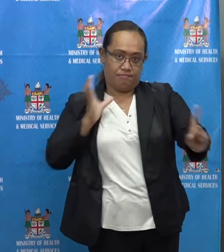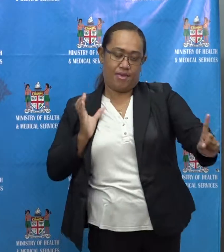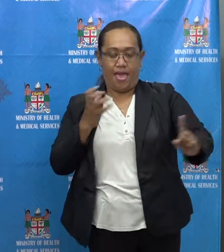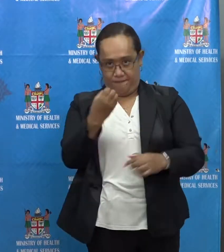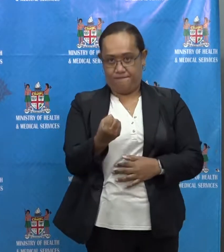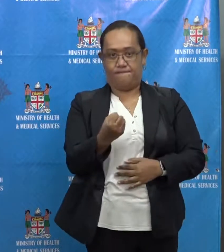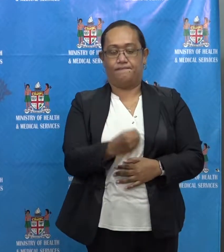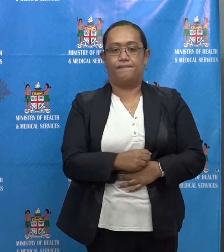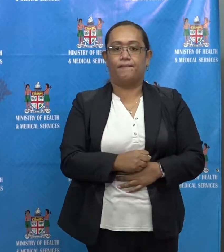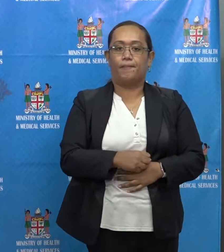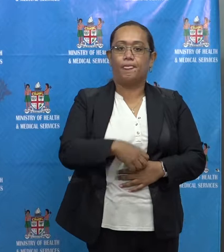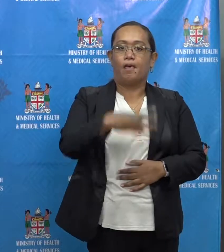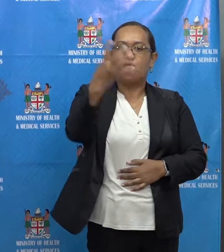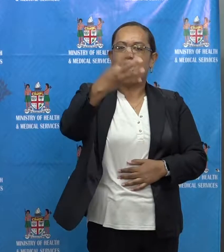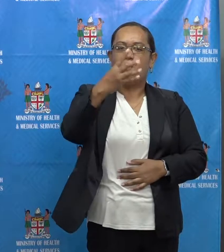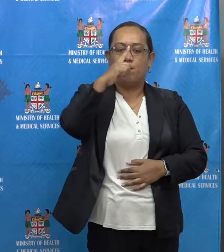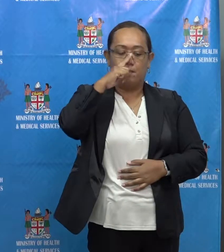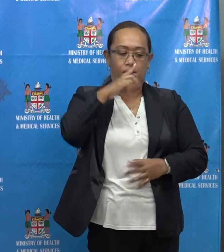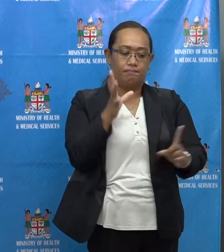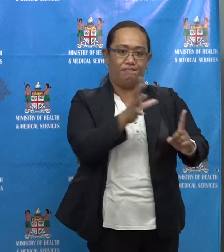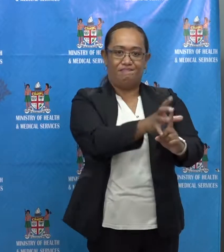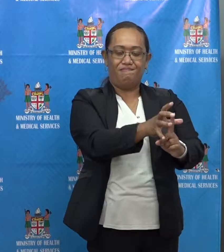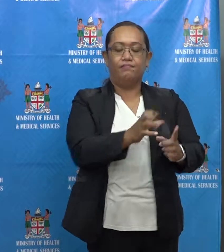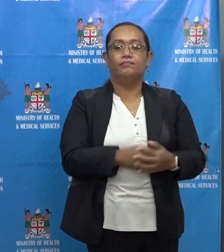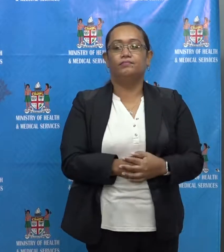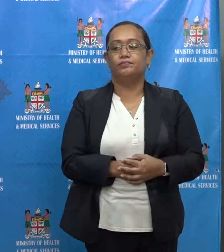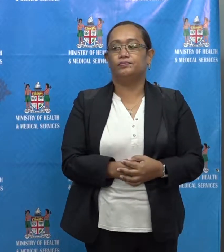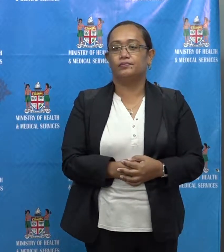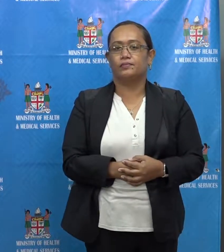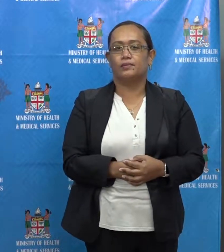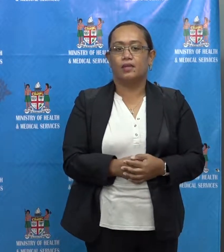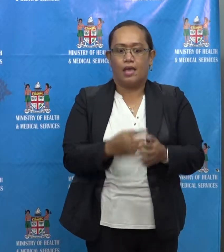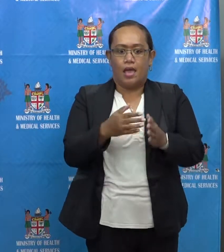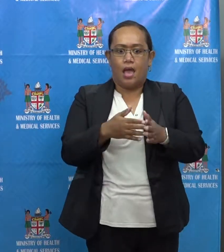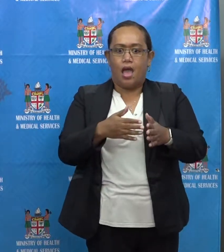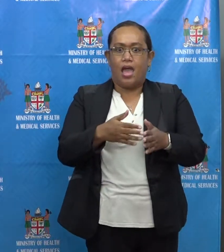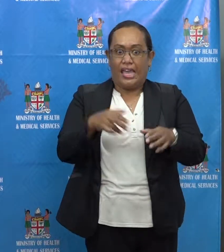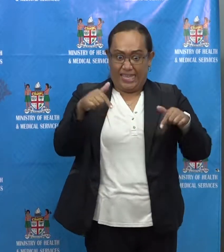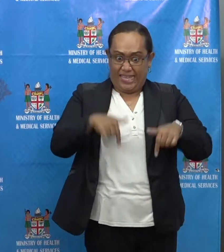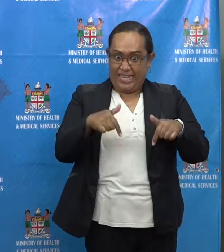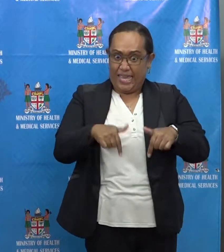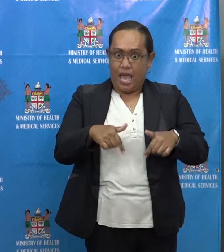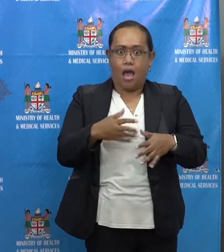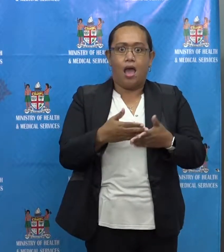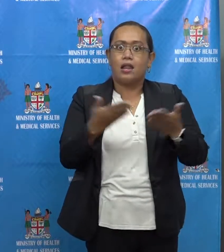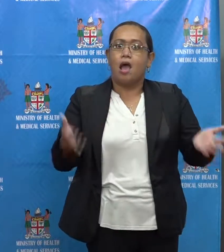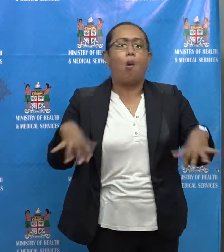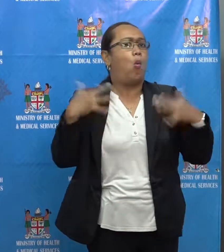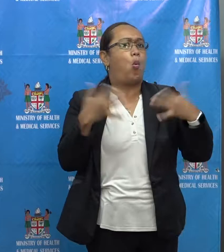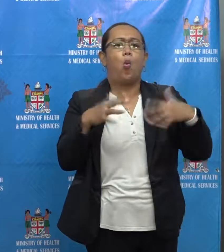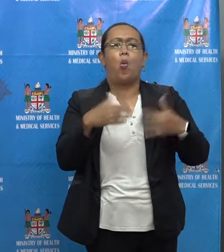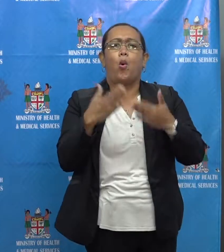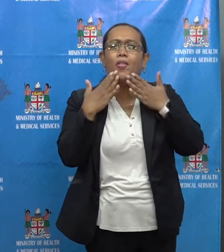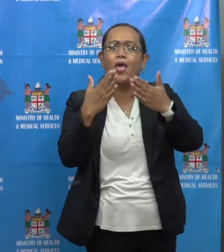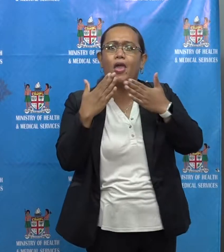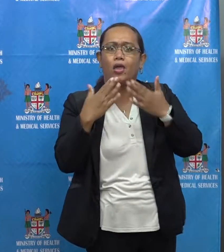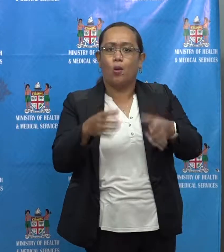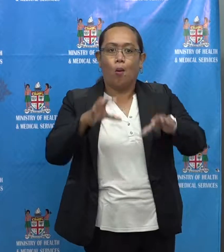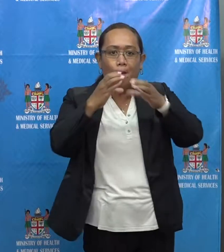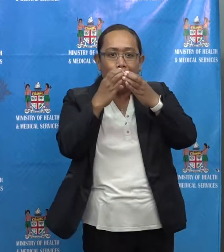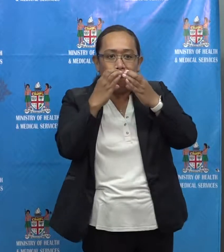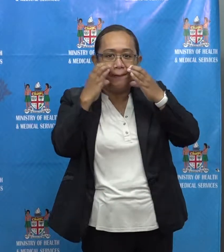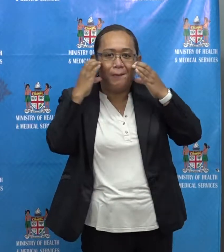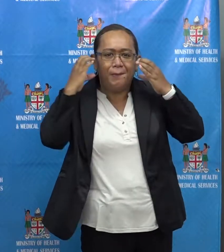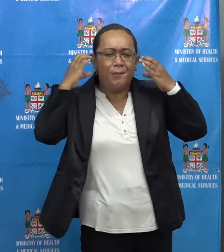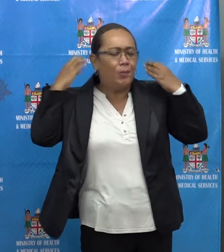Our teams across Vitilevu have told us they're seeing a notable increase in mask wearing among members of the public. This is